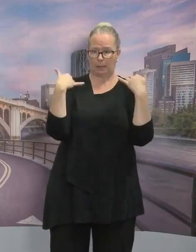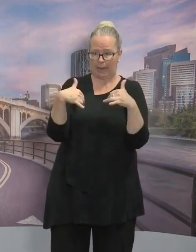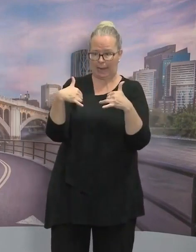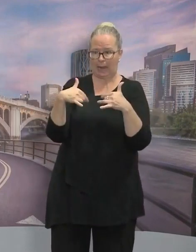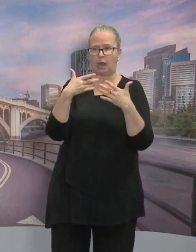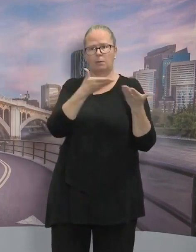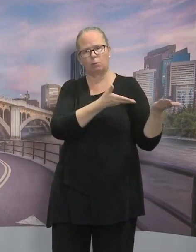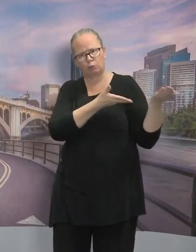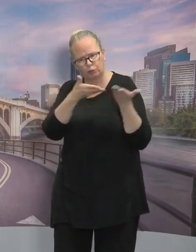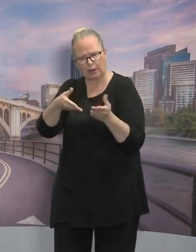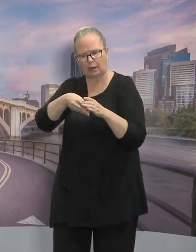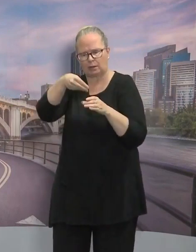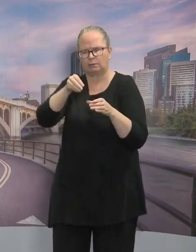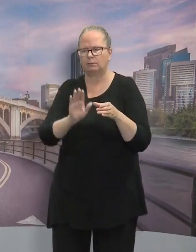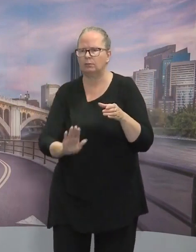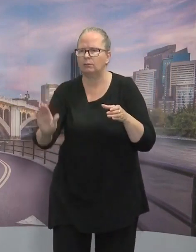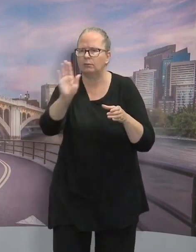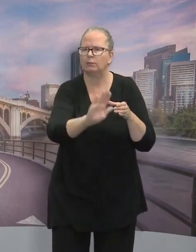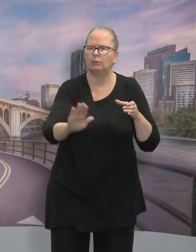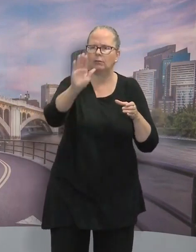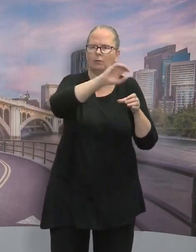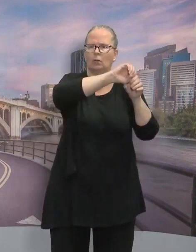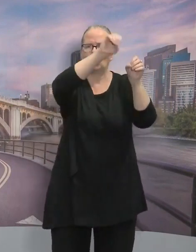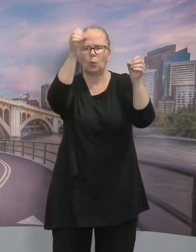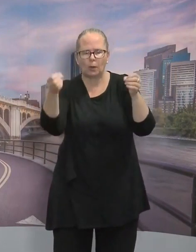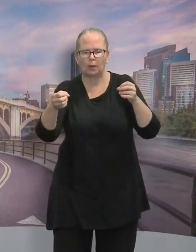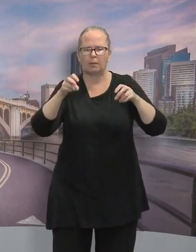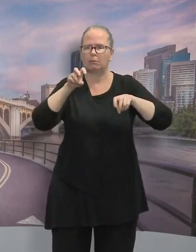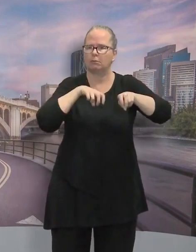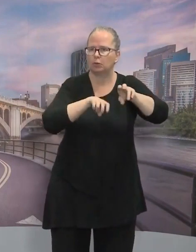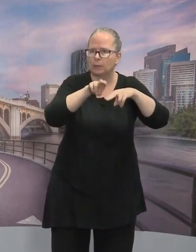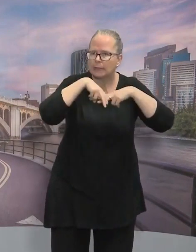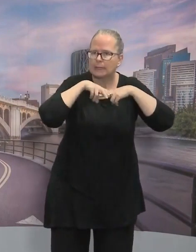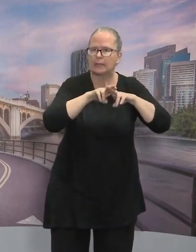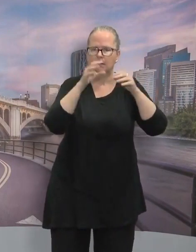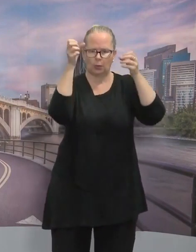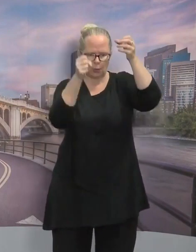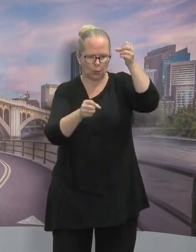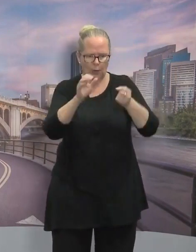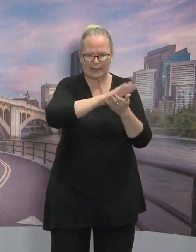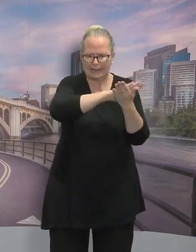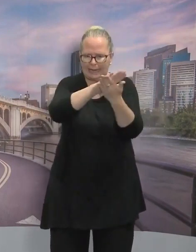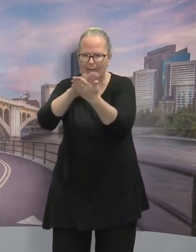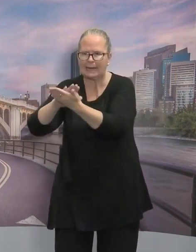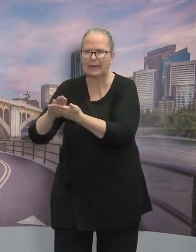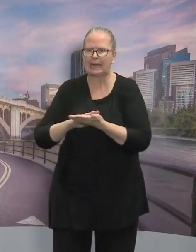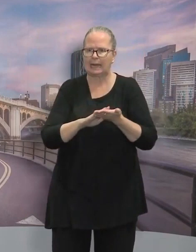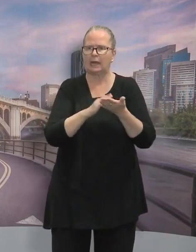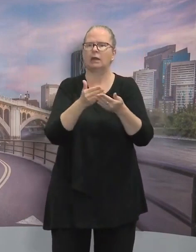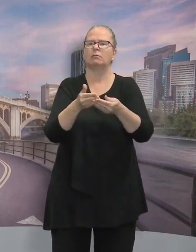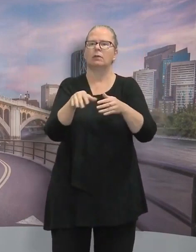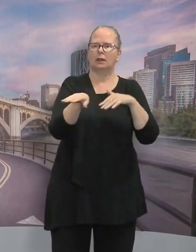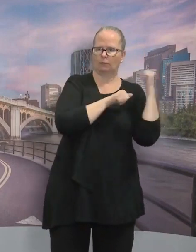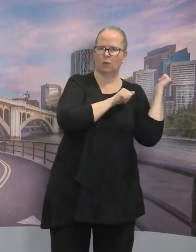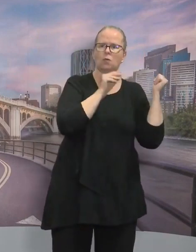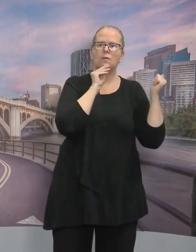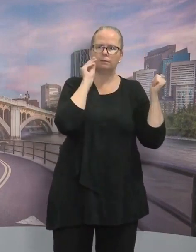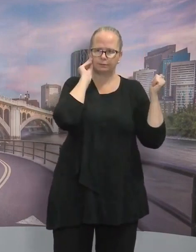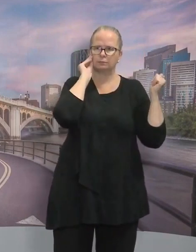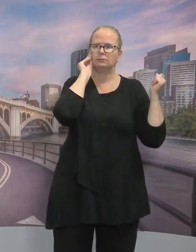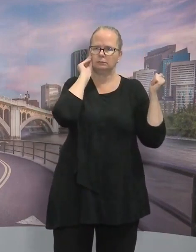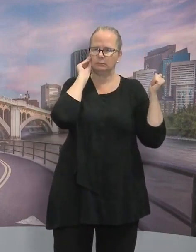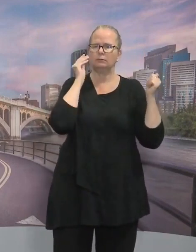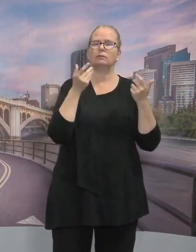after you use them because nobody else is doing it. They're not getting cleaned on a regular basis. It's impossible. You're going to wash your hands